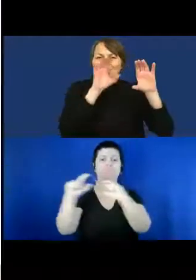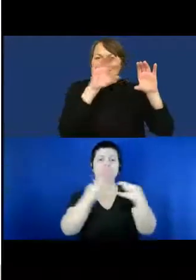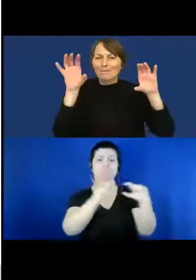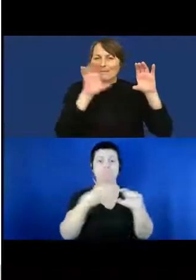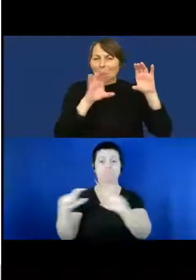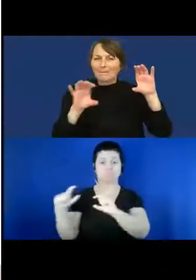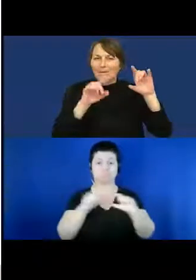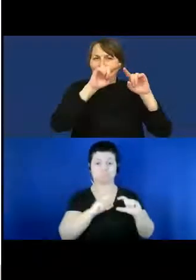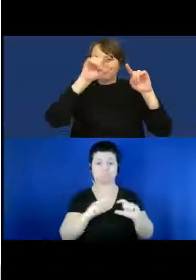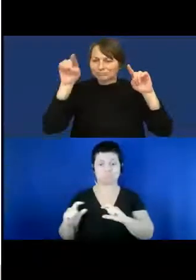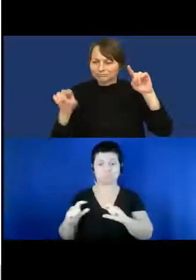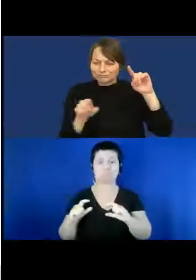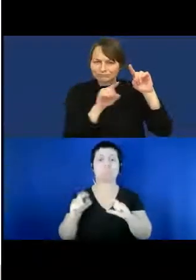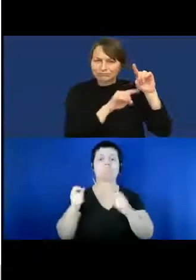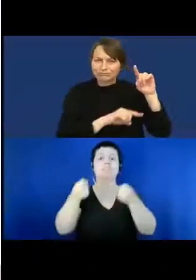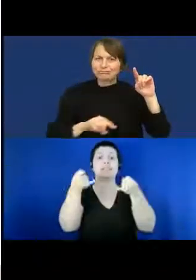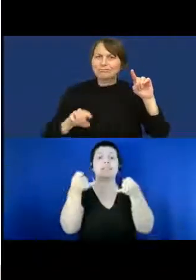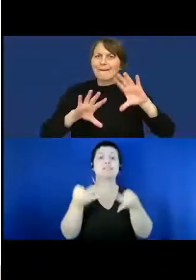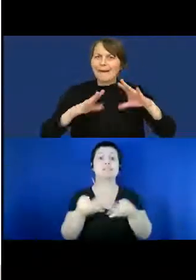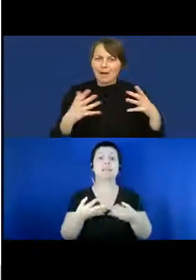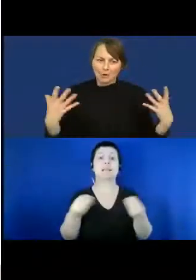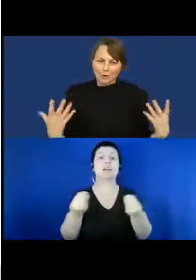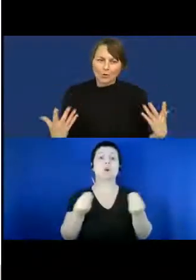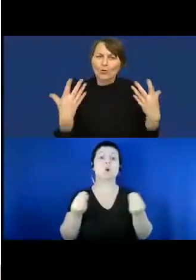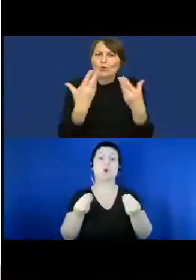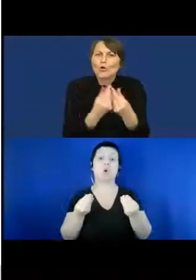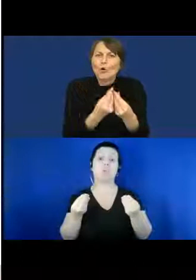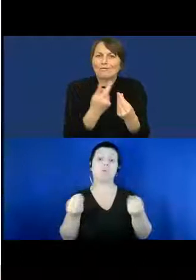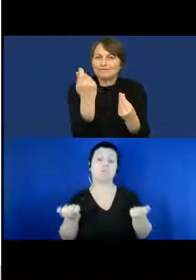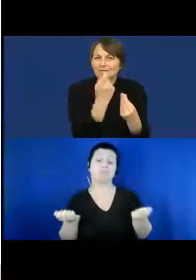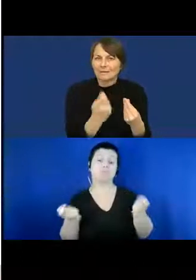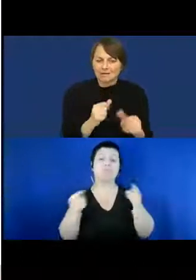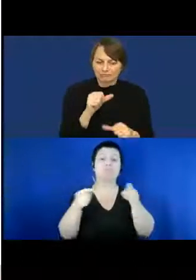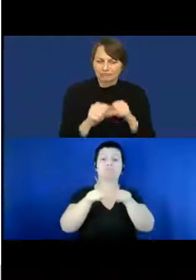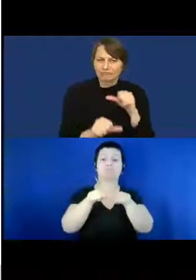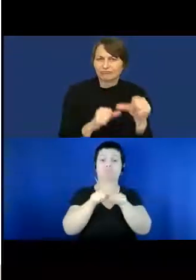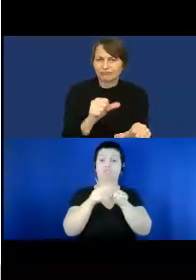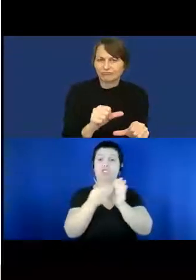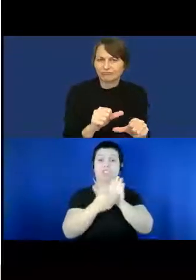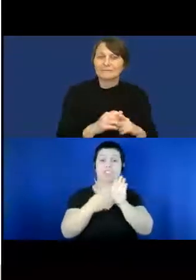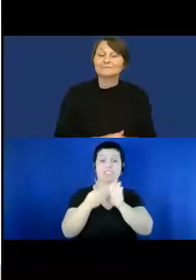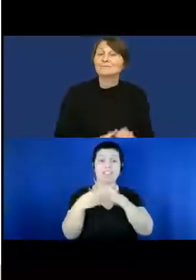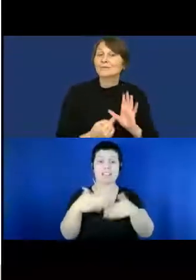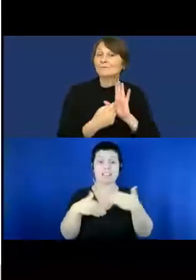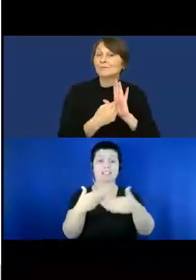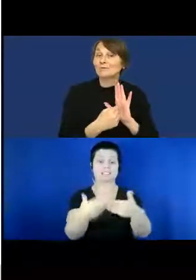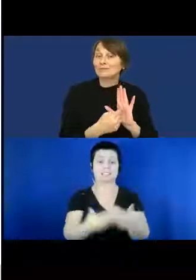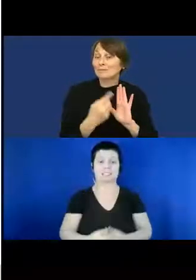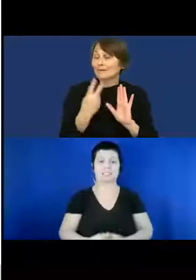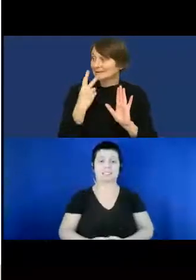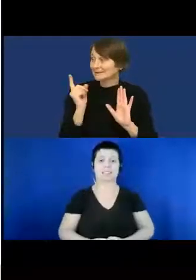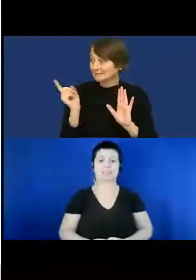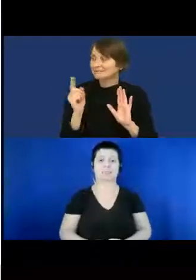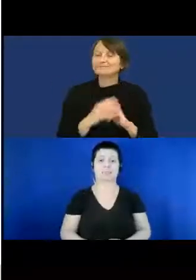the co-design process. And this includes, for example, framing the